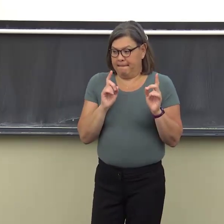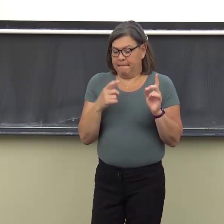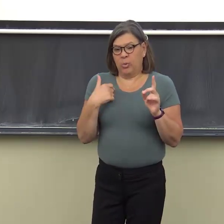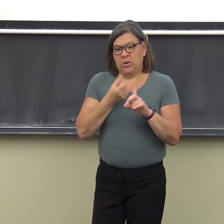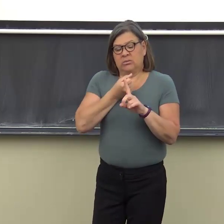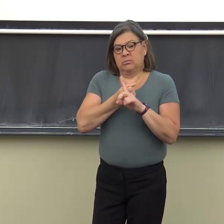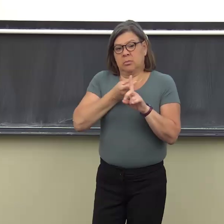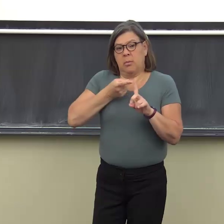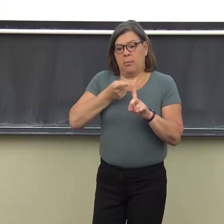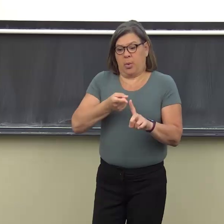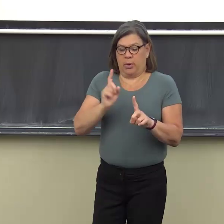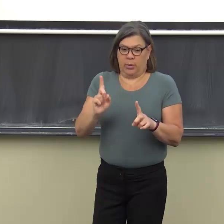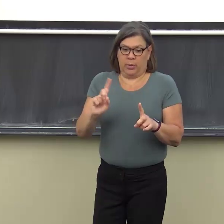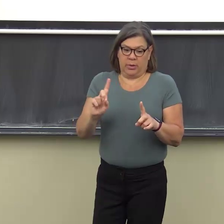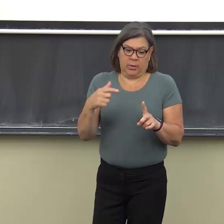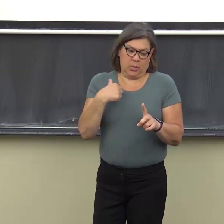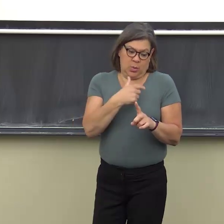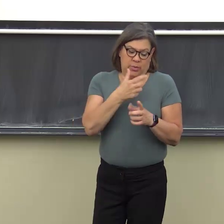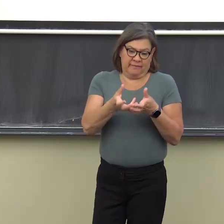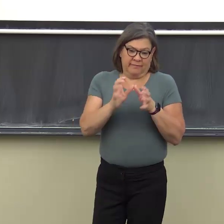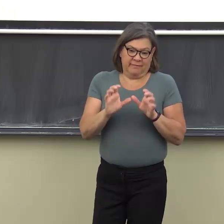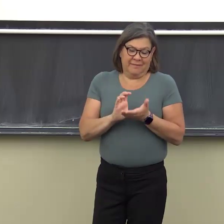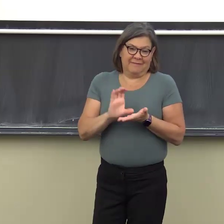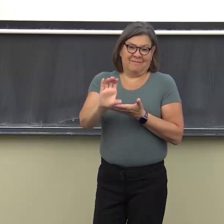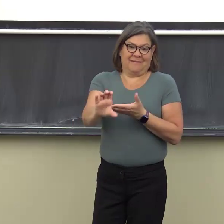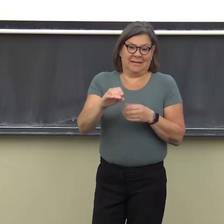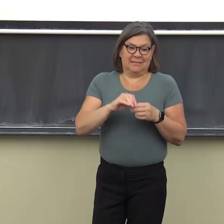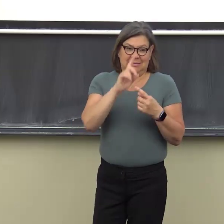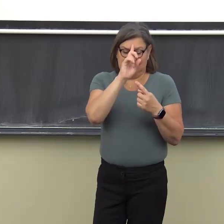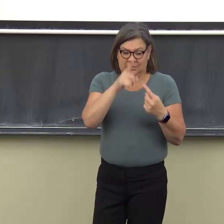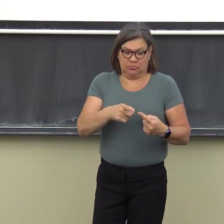reached a point where we've all invested in this struggle, and